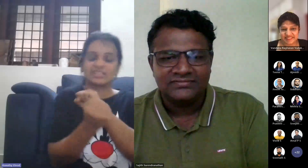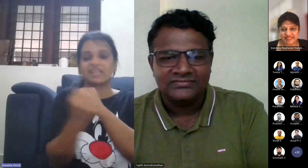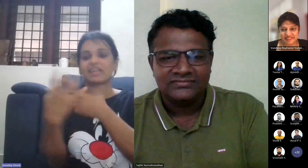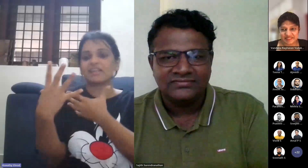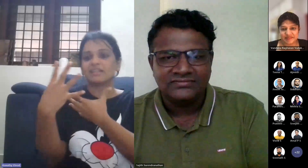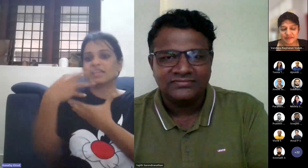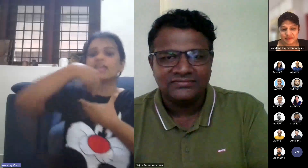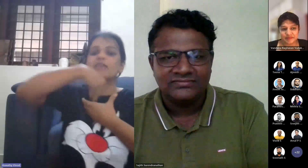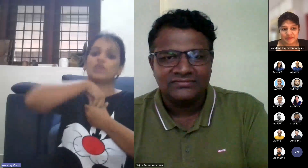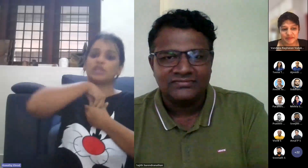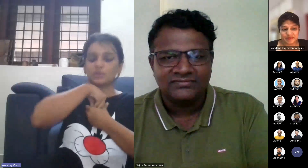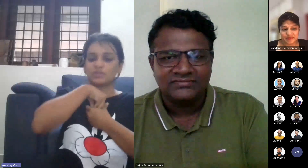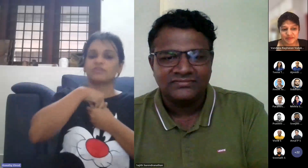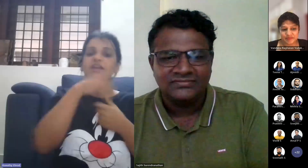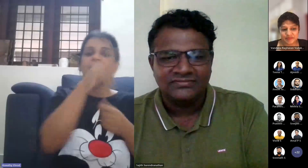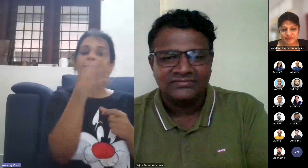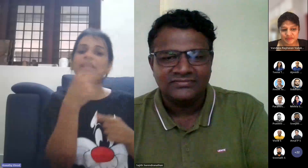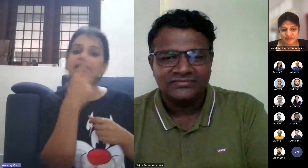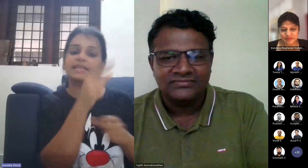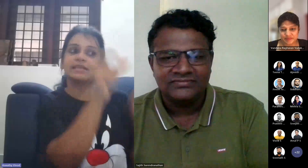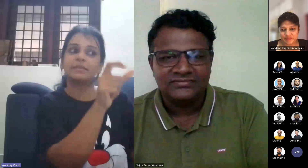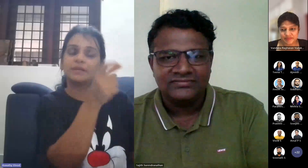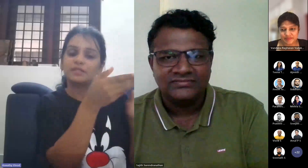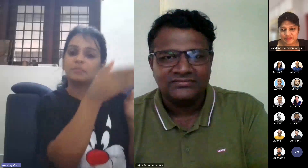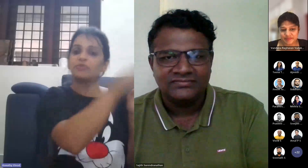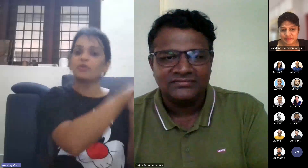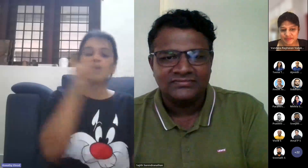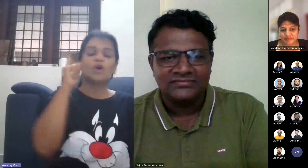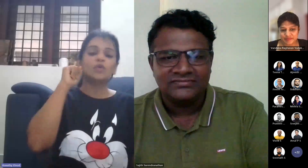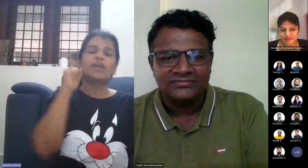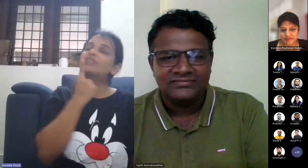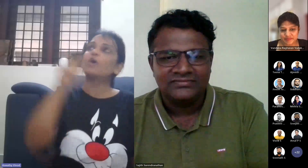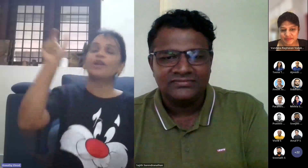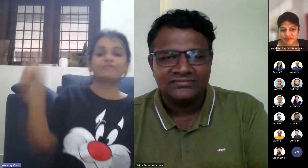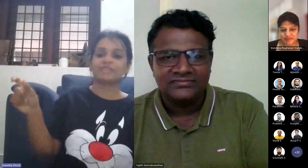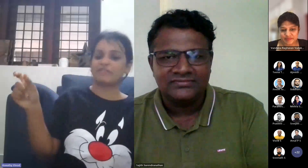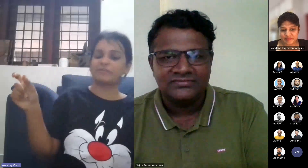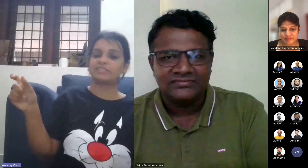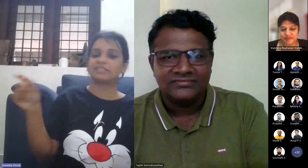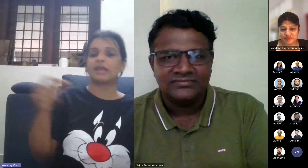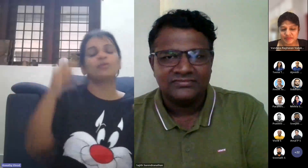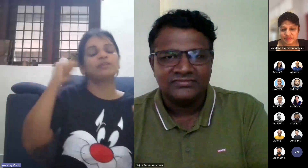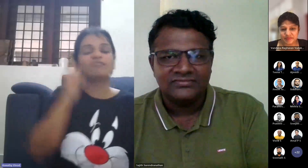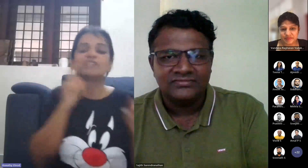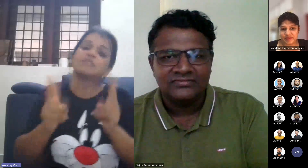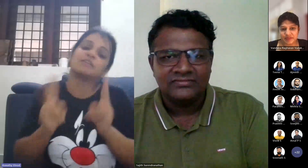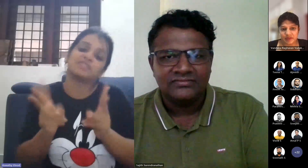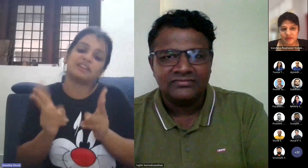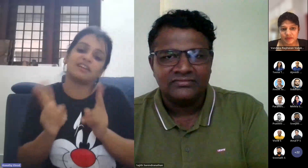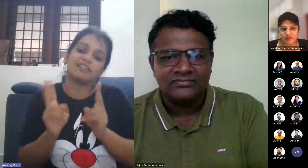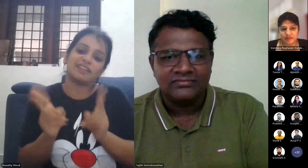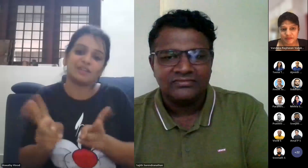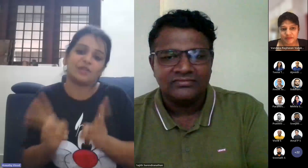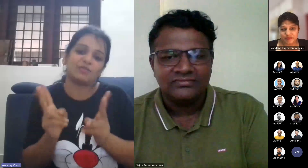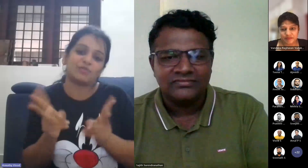is changing. They're thinking more inclusive. Maybe, like he said, a person before who never thought of a deaf person, now deafness